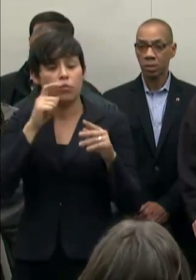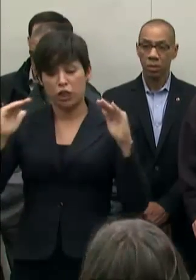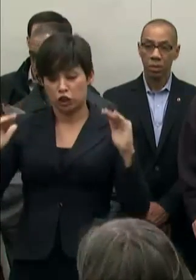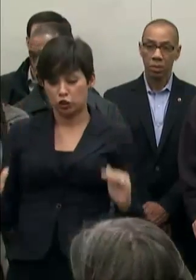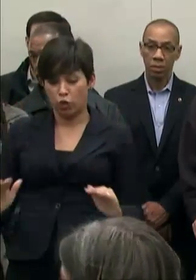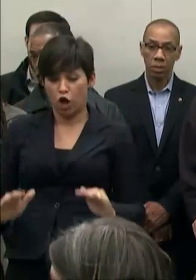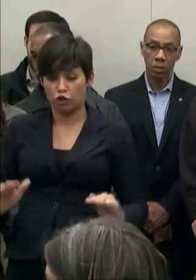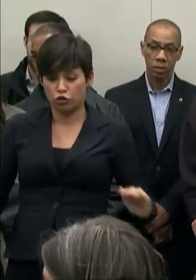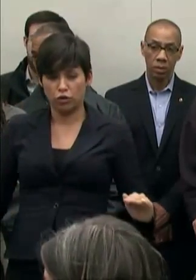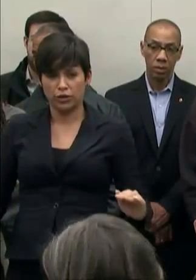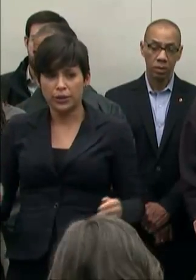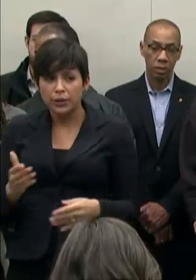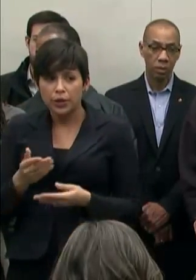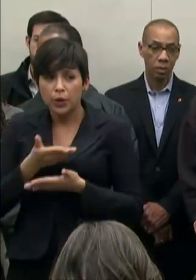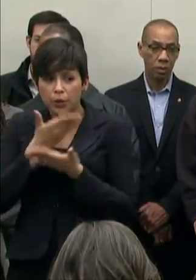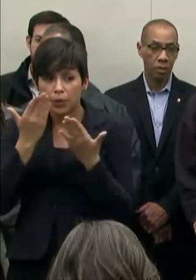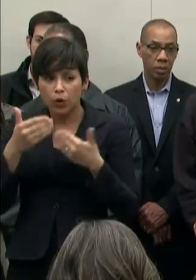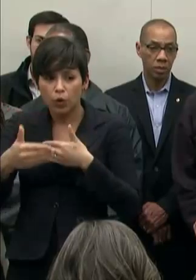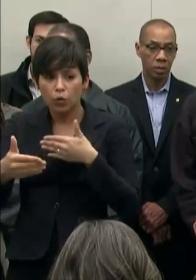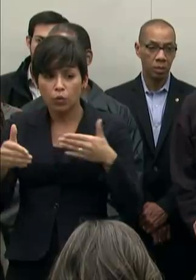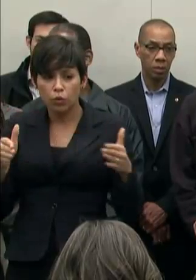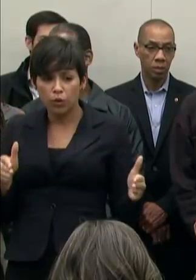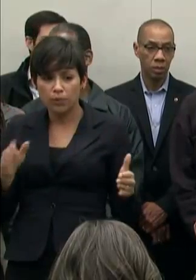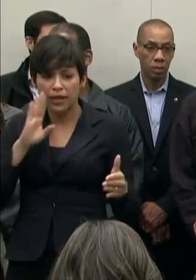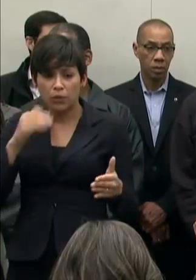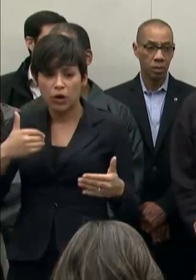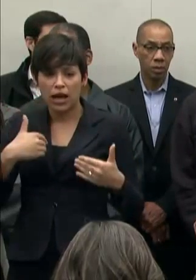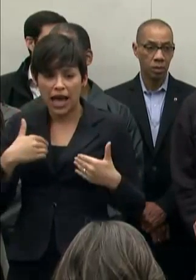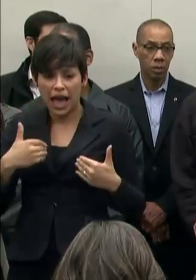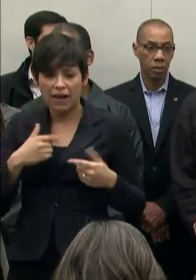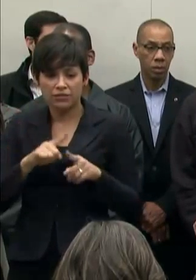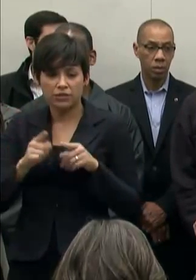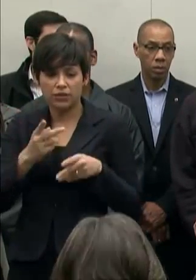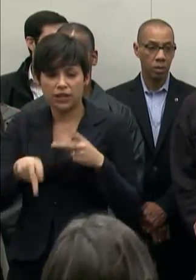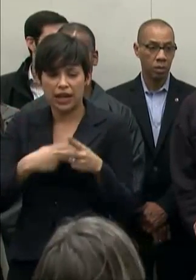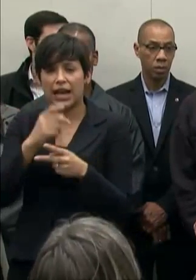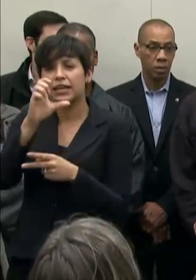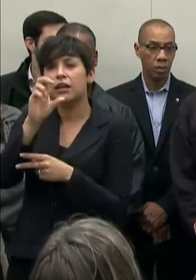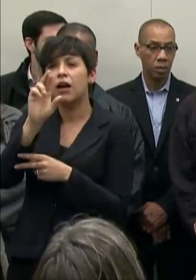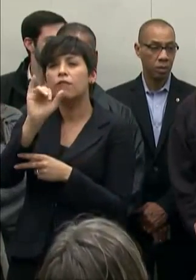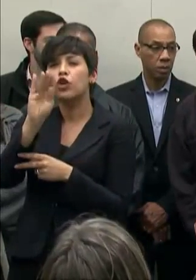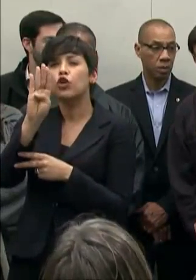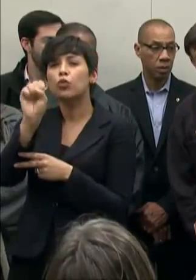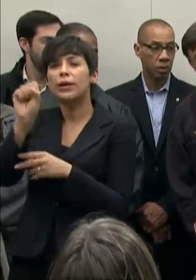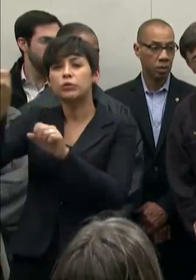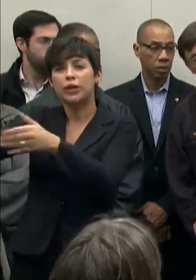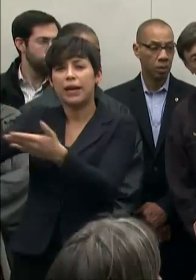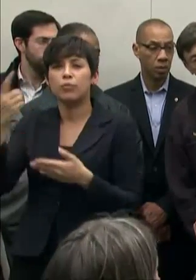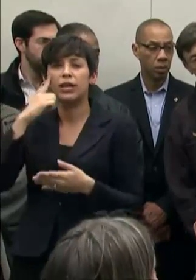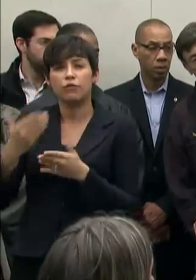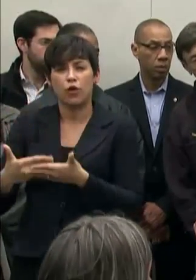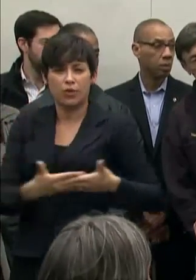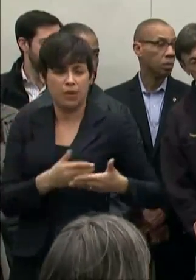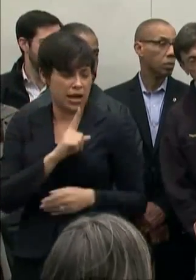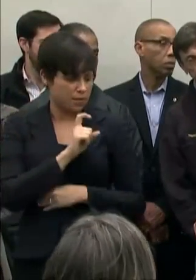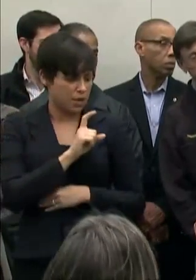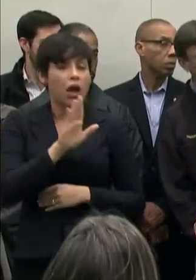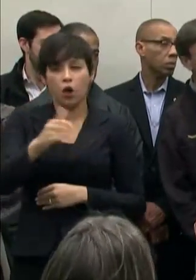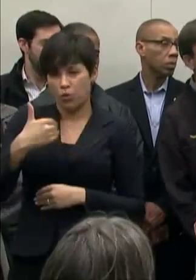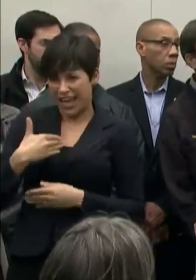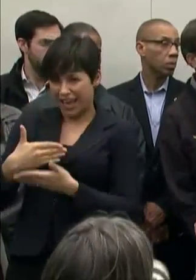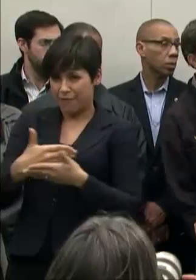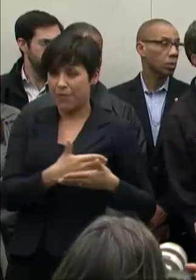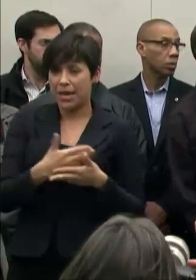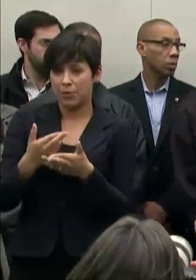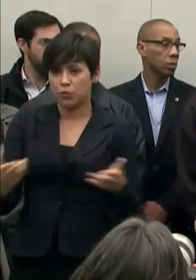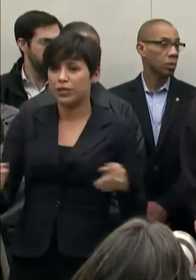there's no cribs. Is there going to be cribs that can be brought in? I don't know whether we have cribs or not. Does anybody? Yeah. We have baby